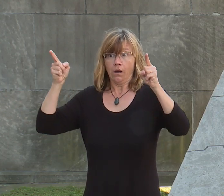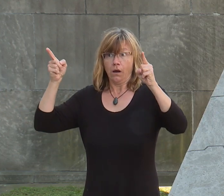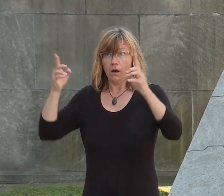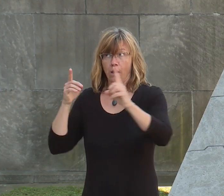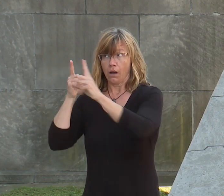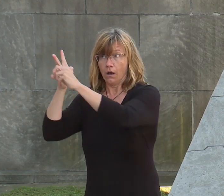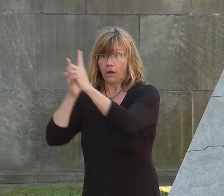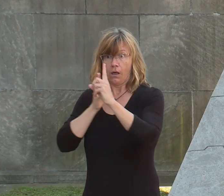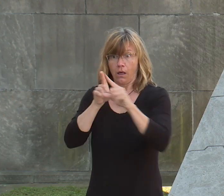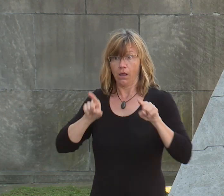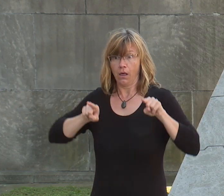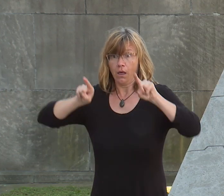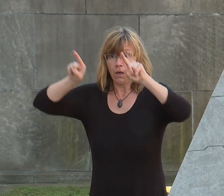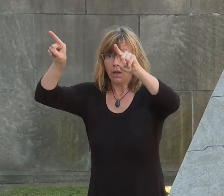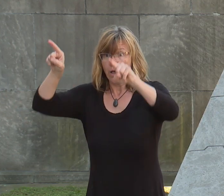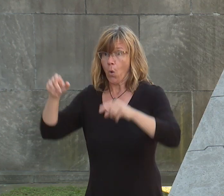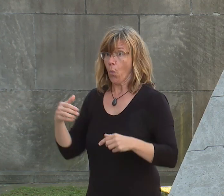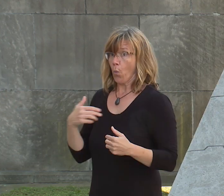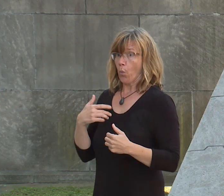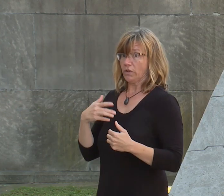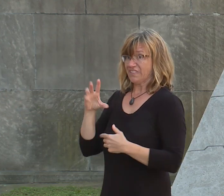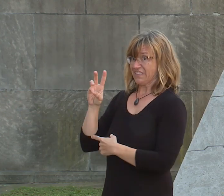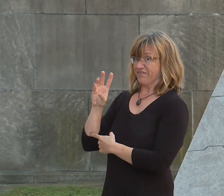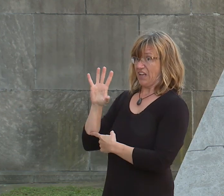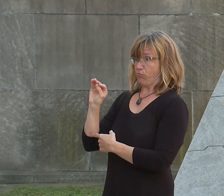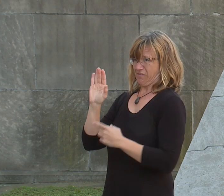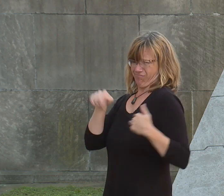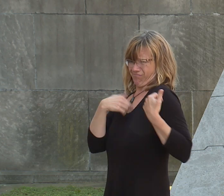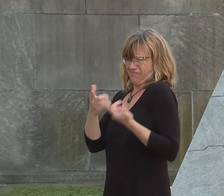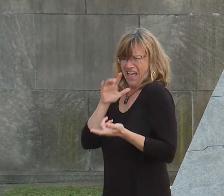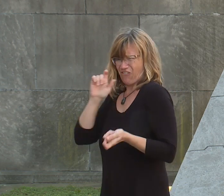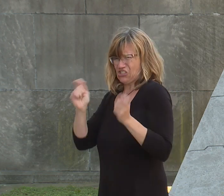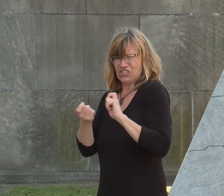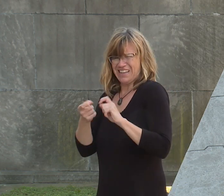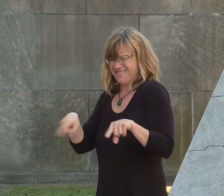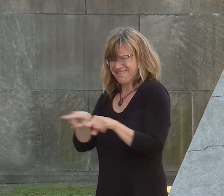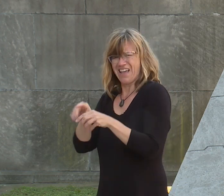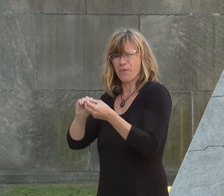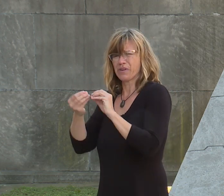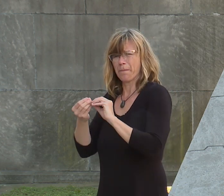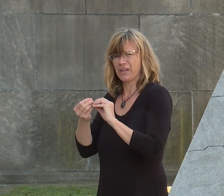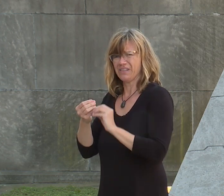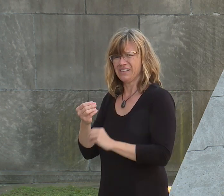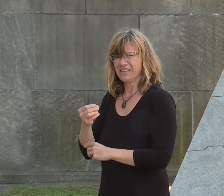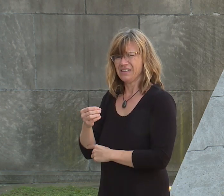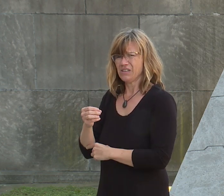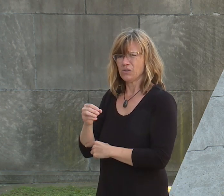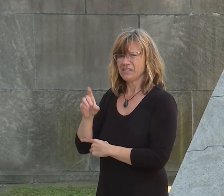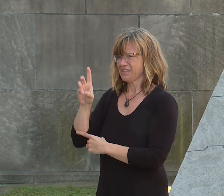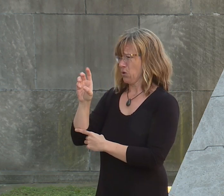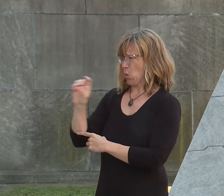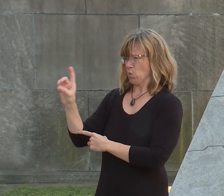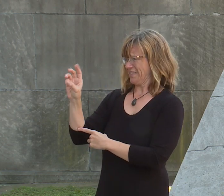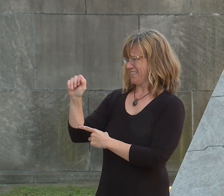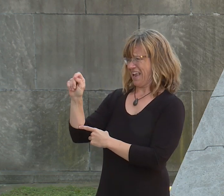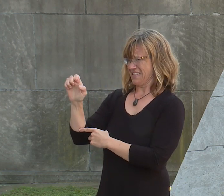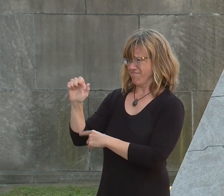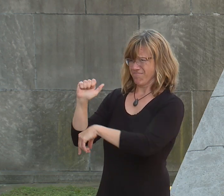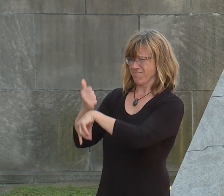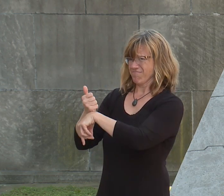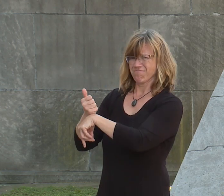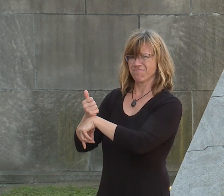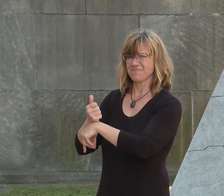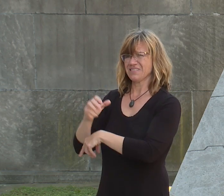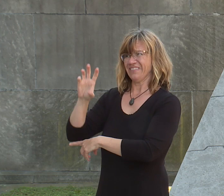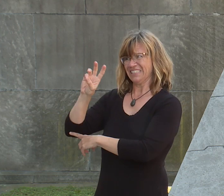We said 65%. When we get to 65%, we'll take it away. But is there a date that you're There's looking no at? date. The date is whenever we have the amount